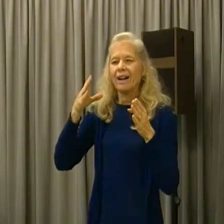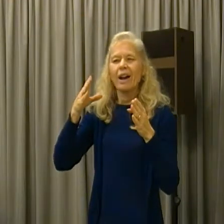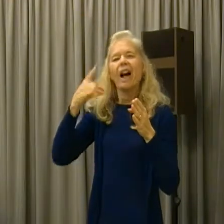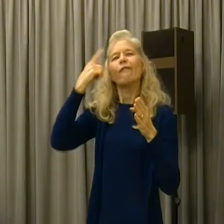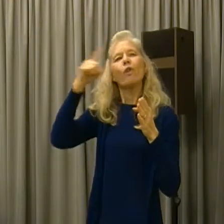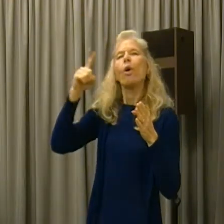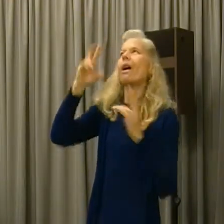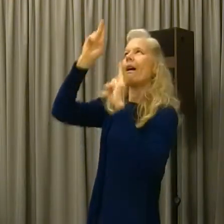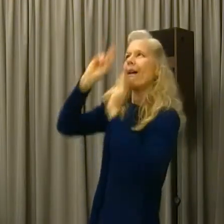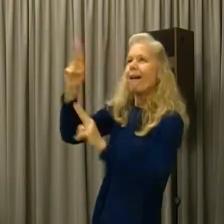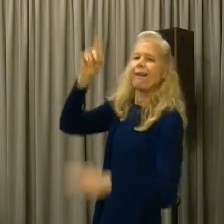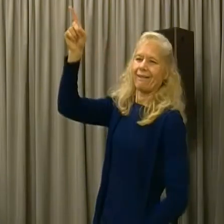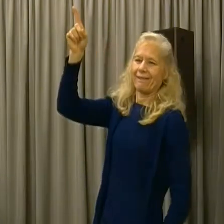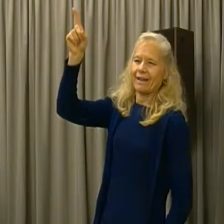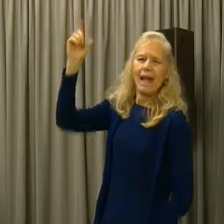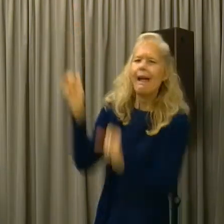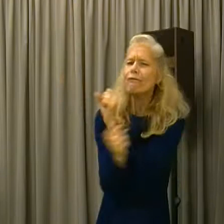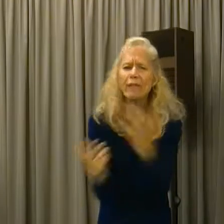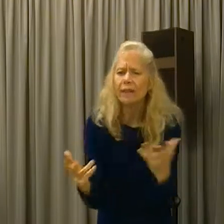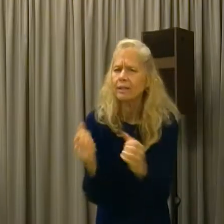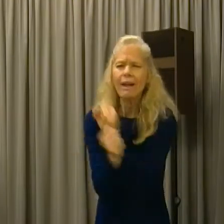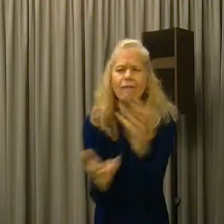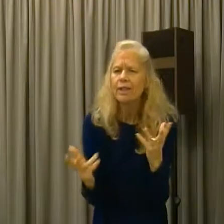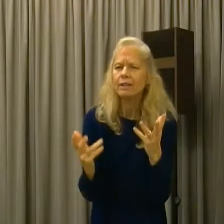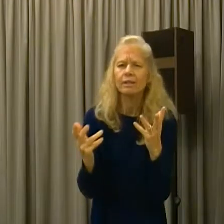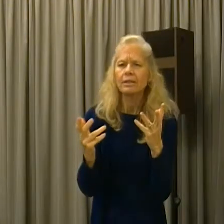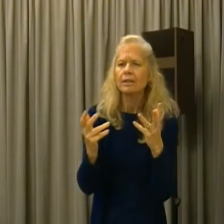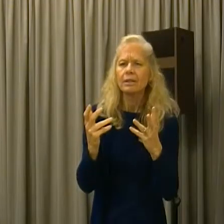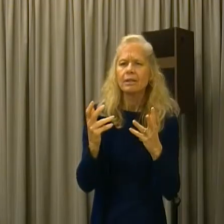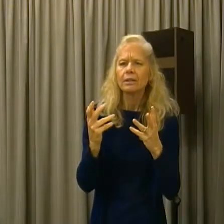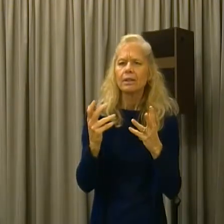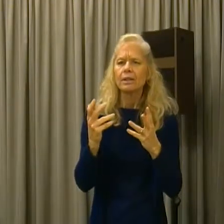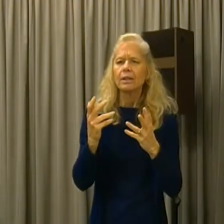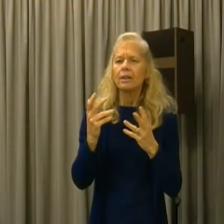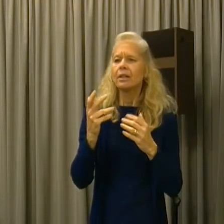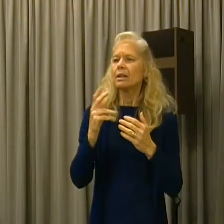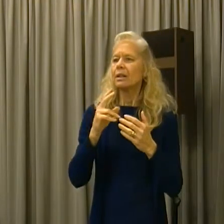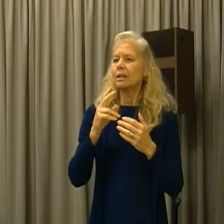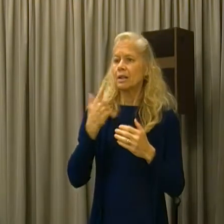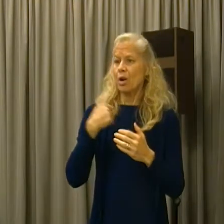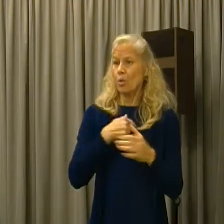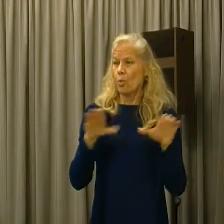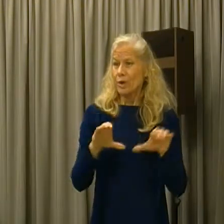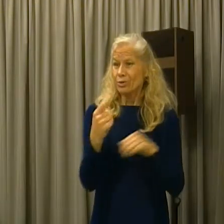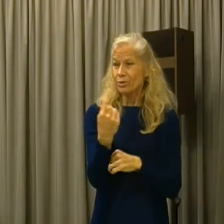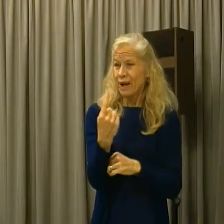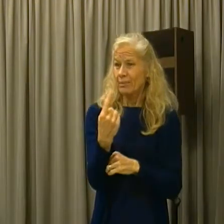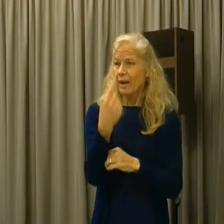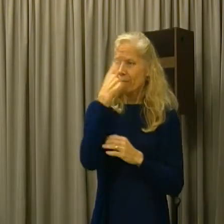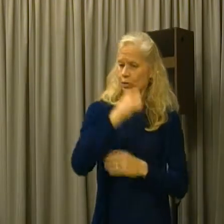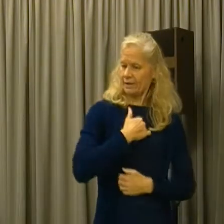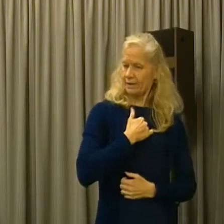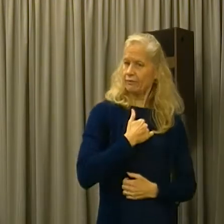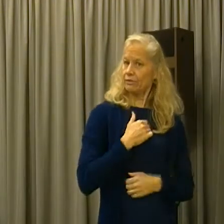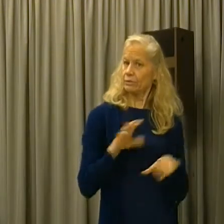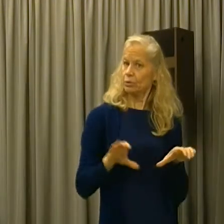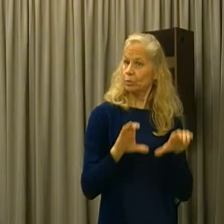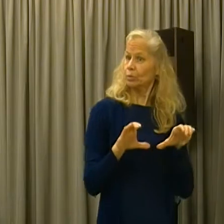financial analyst, and he has different programs and such that he's put out for people to help them live a wise